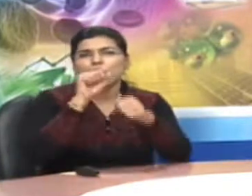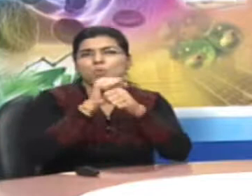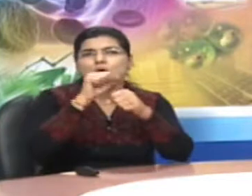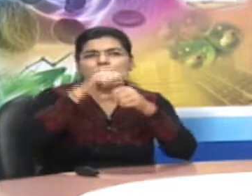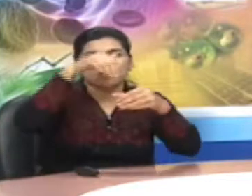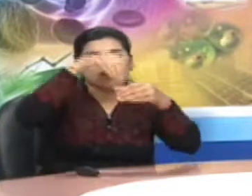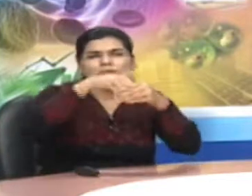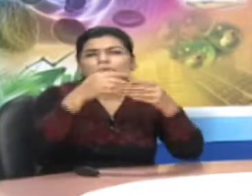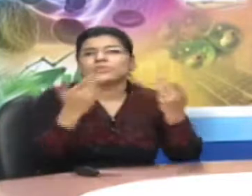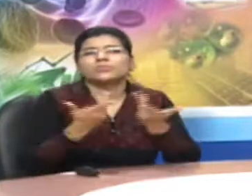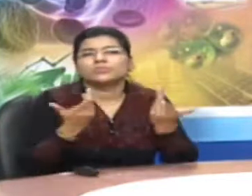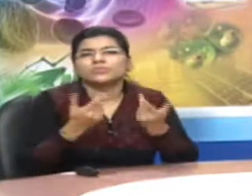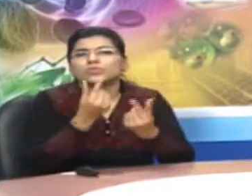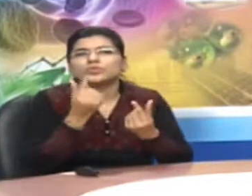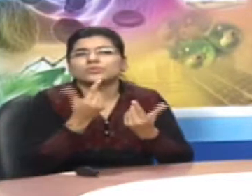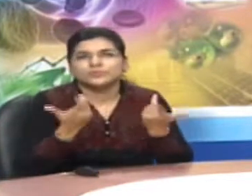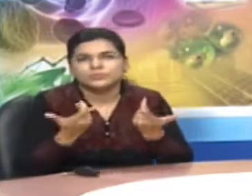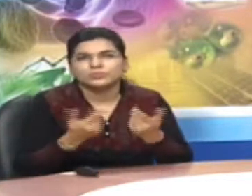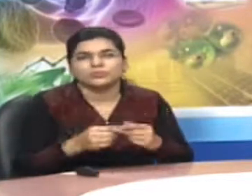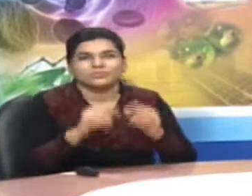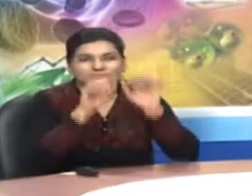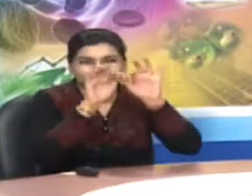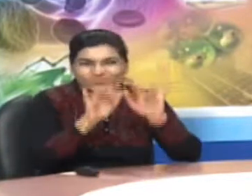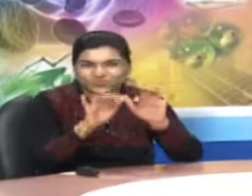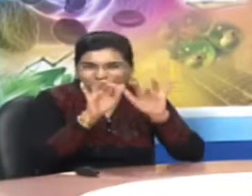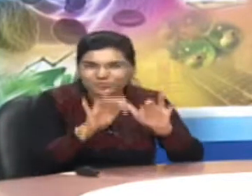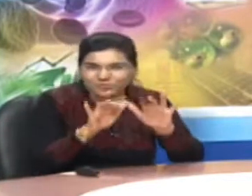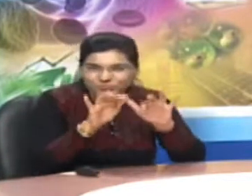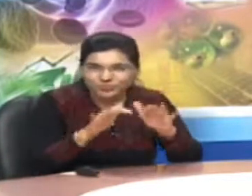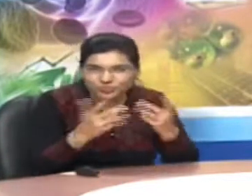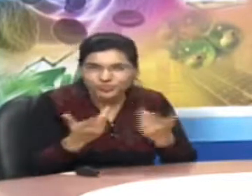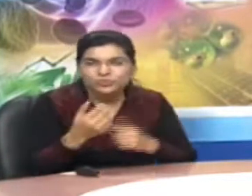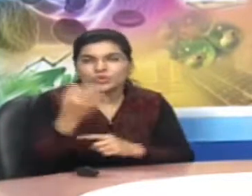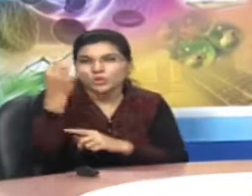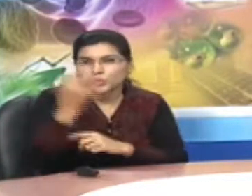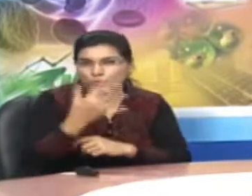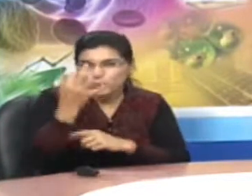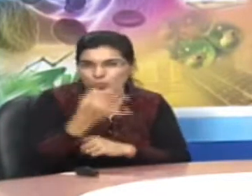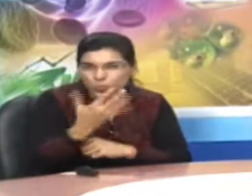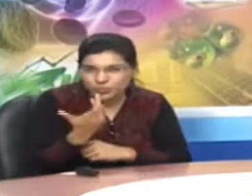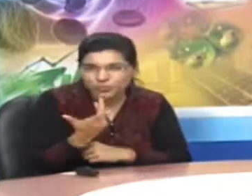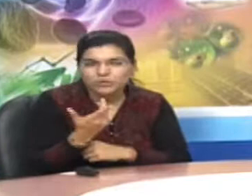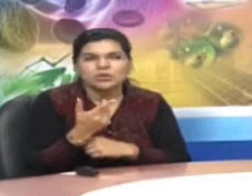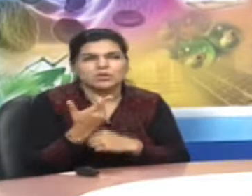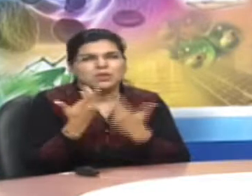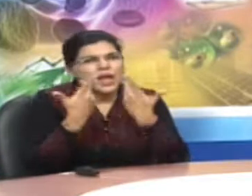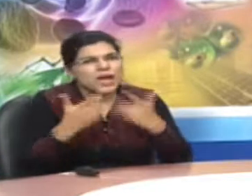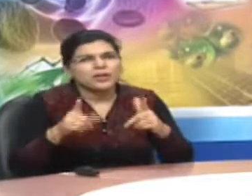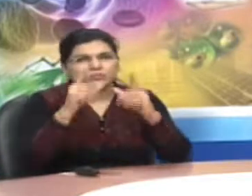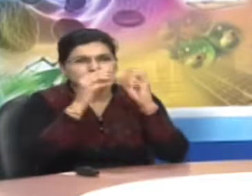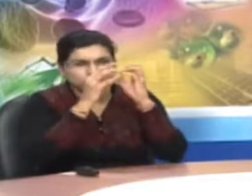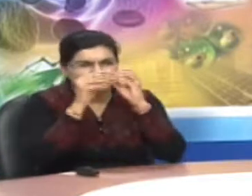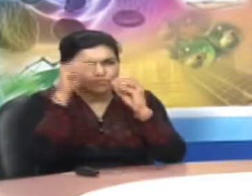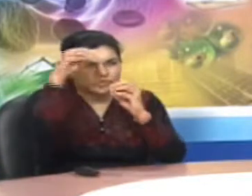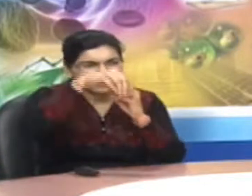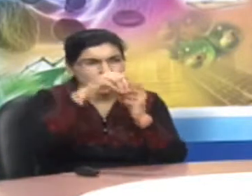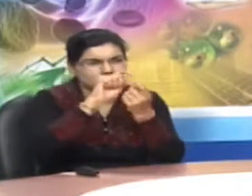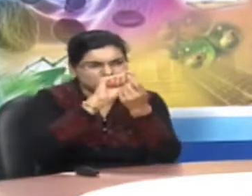Now let us see, friends, what is working with the text. You can work with text to communicate